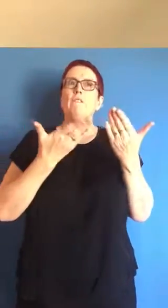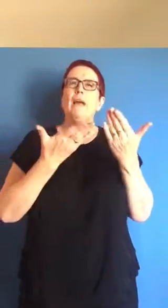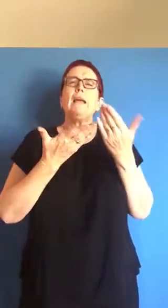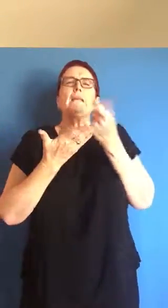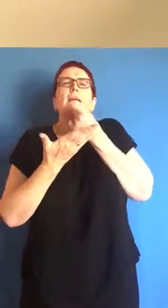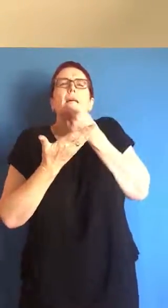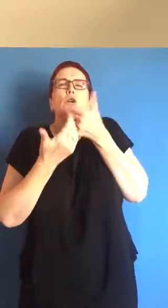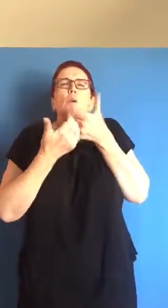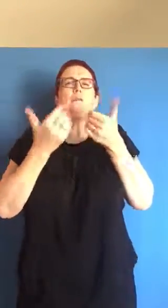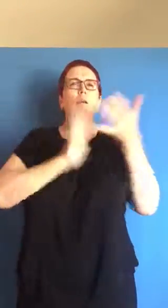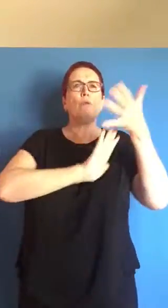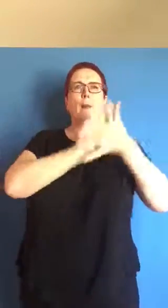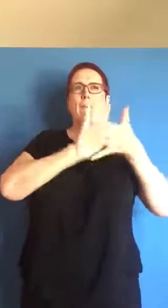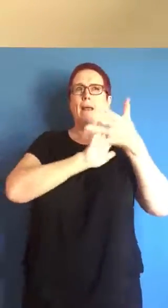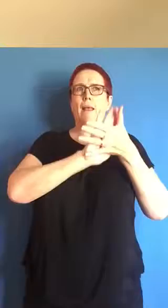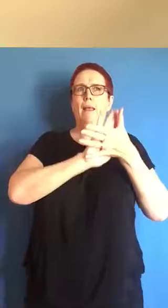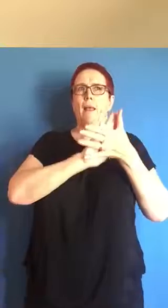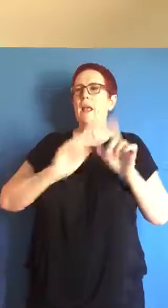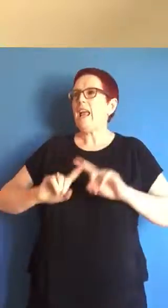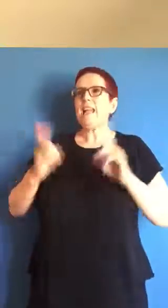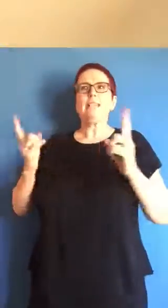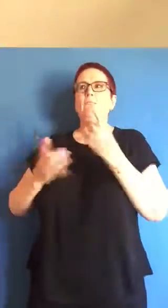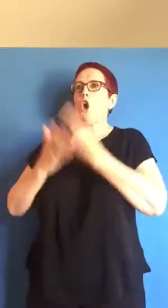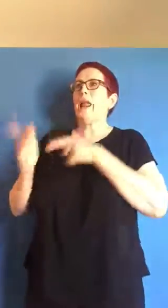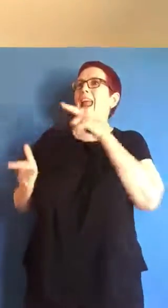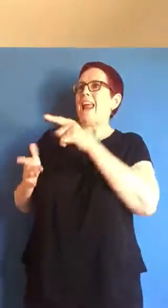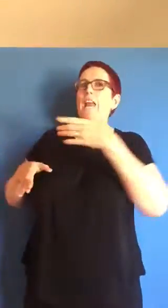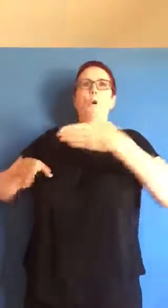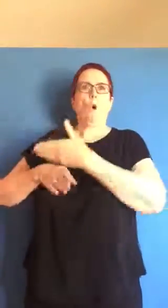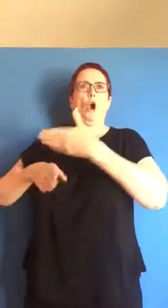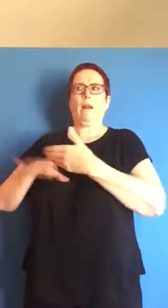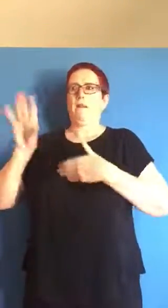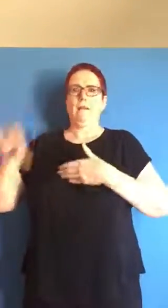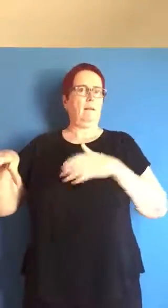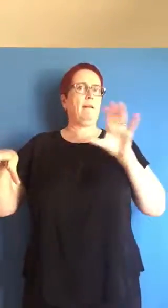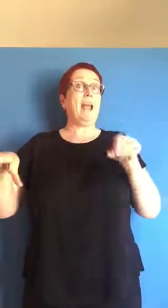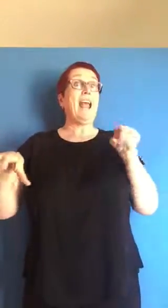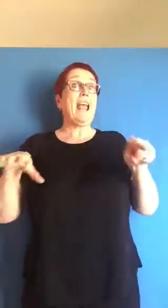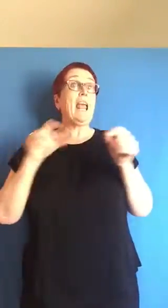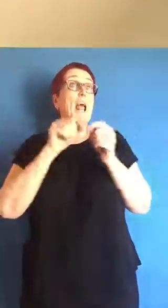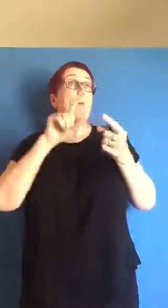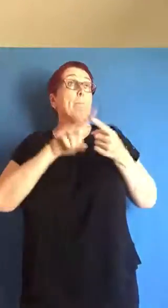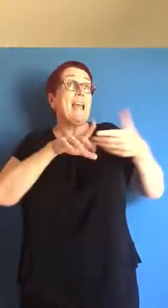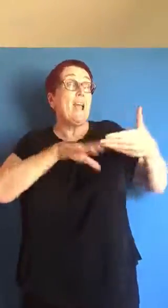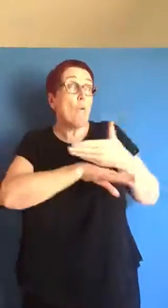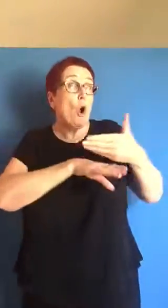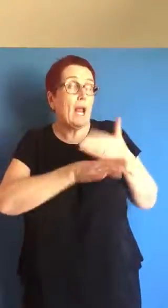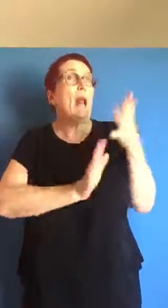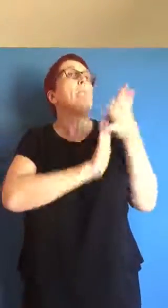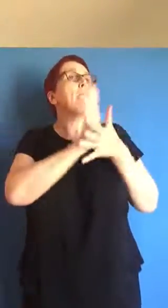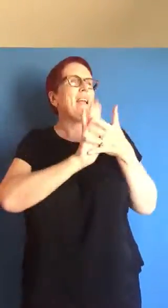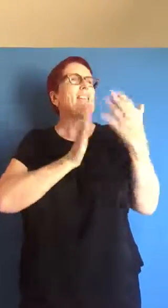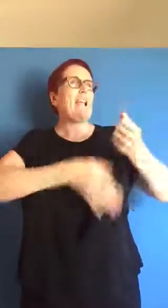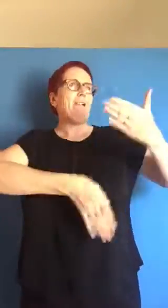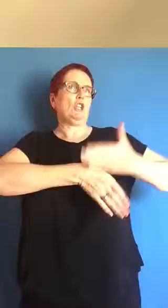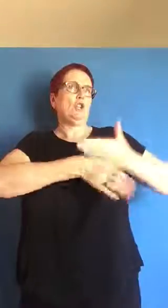distinction, one that's different from simply he workin'. He be workin' means that he is employed, he has a